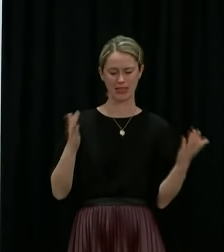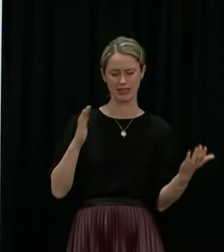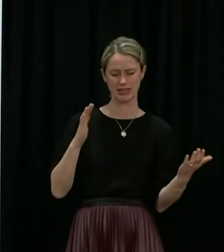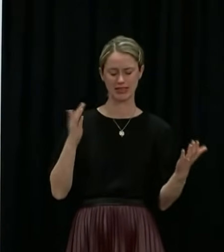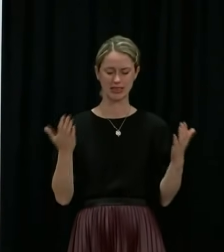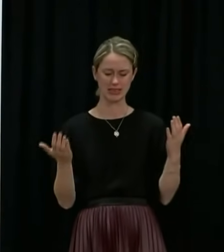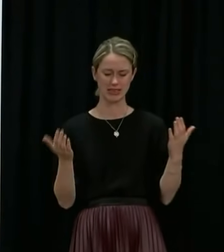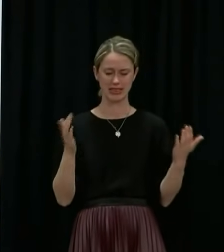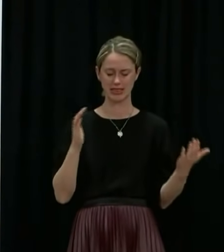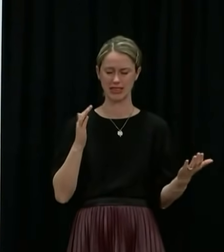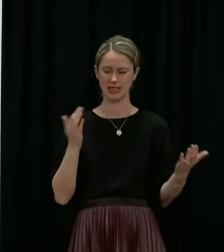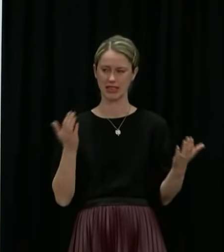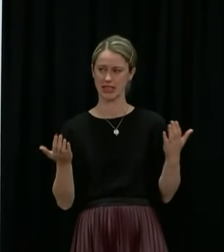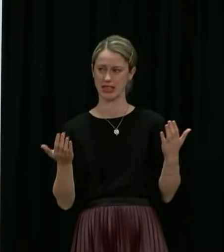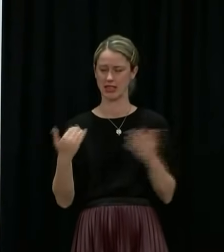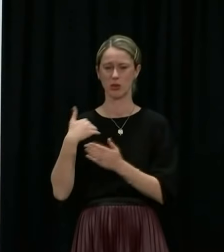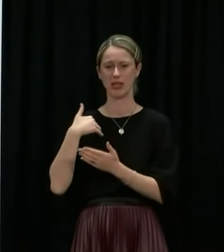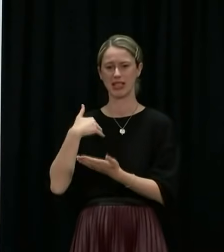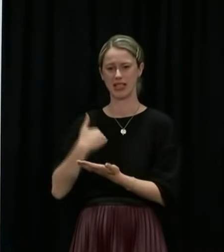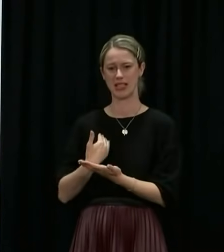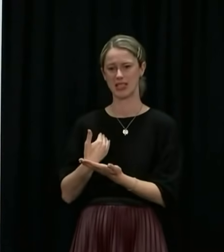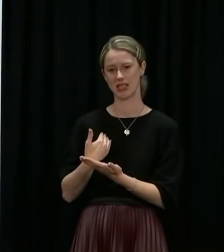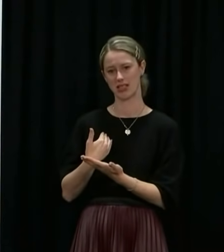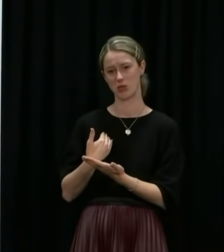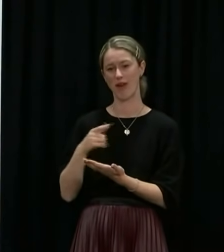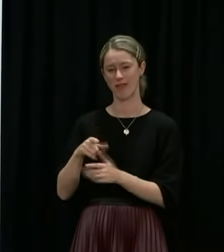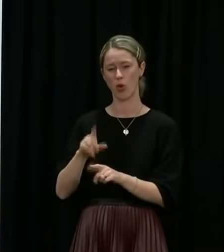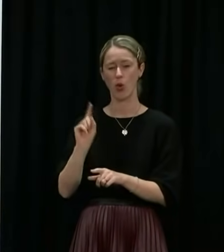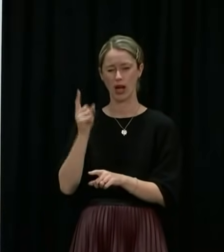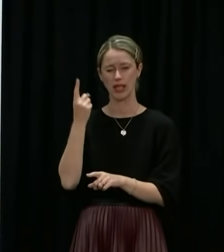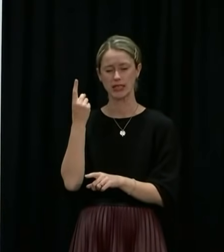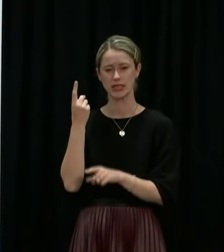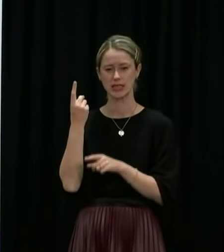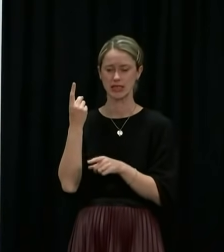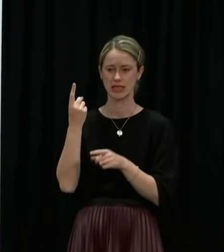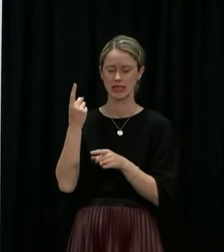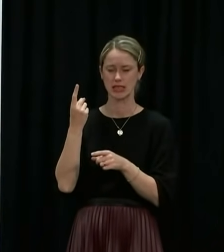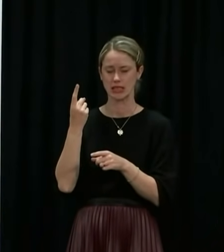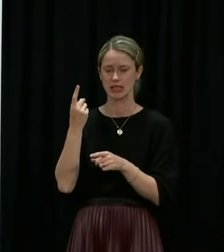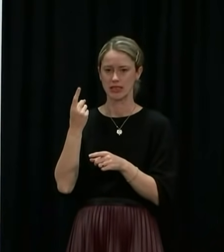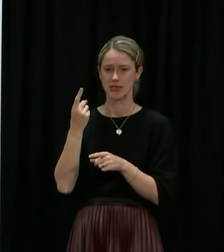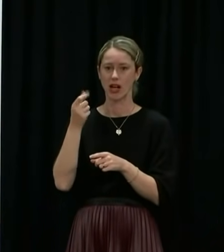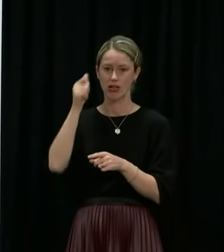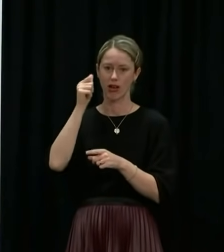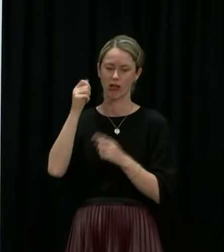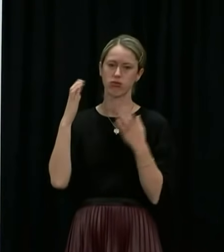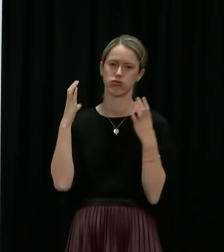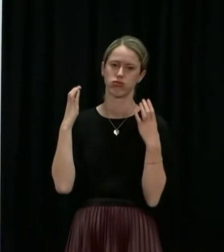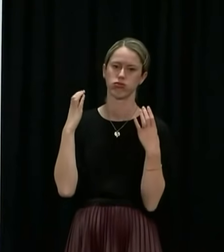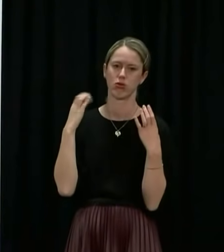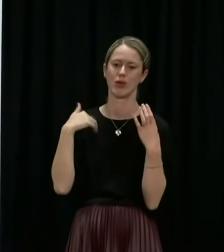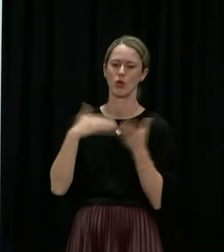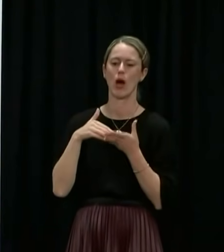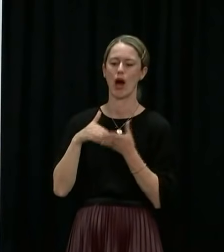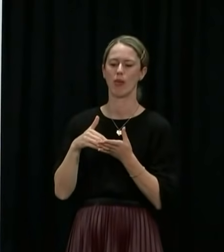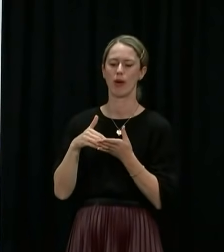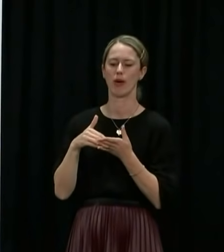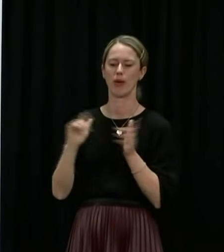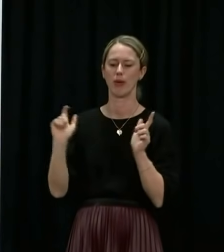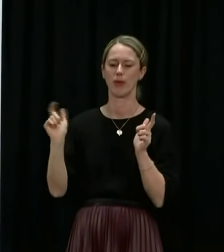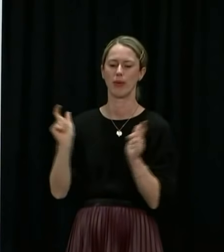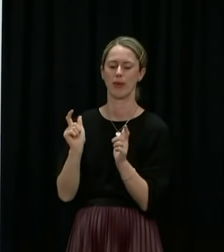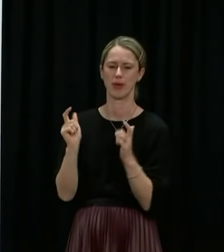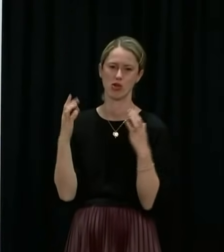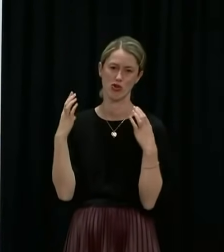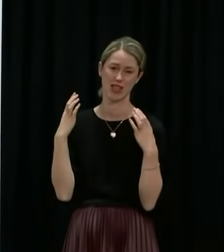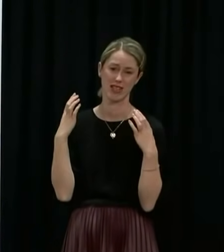to provide, in the case of Auckland, to alleviate some of the immediate pressure that